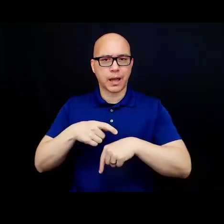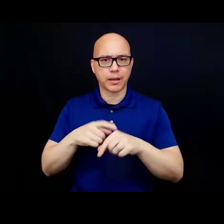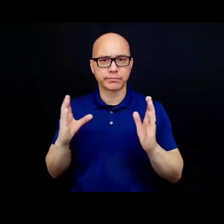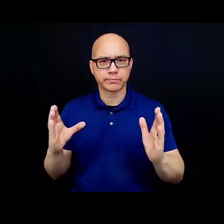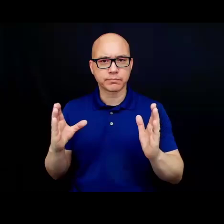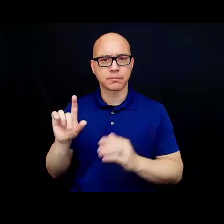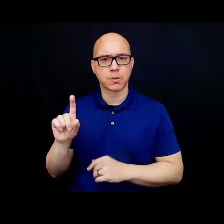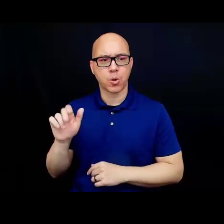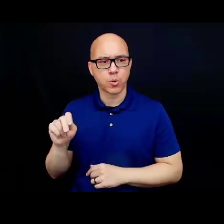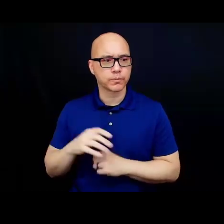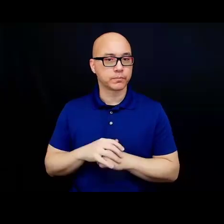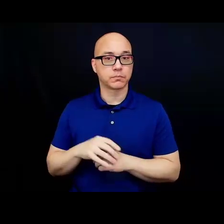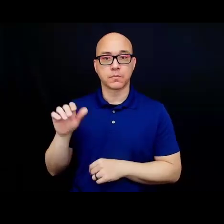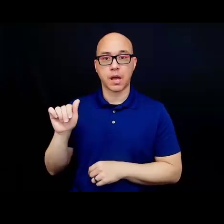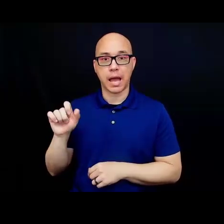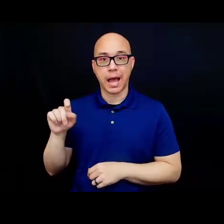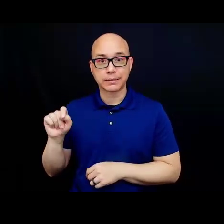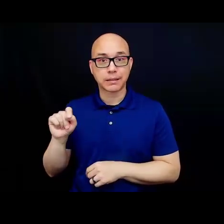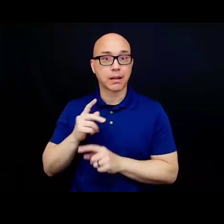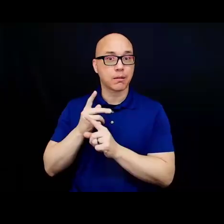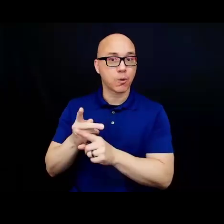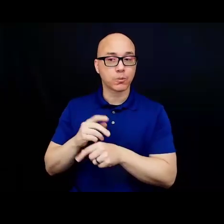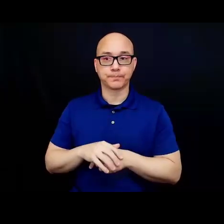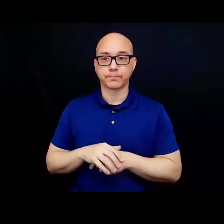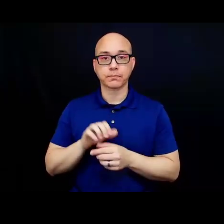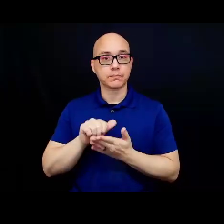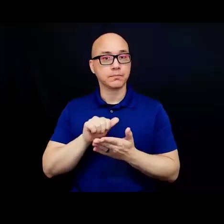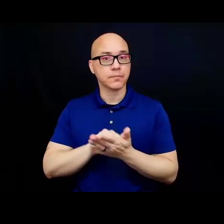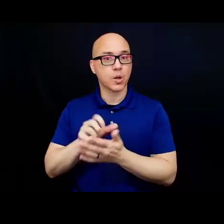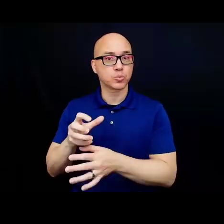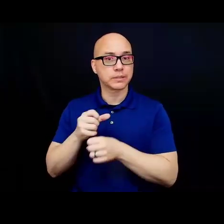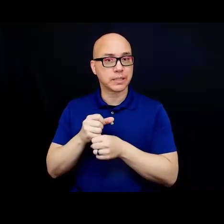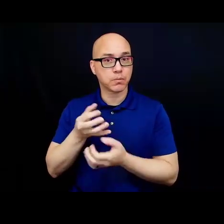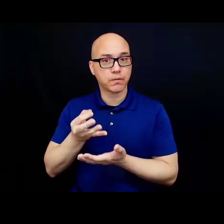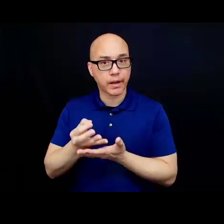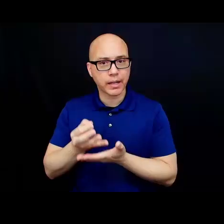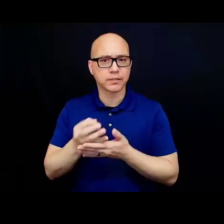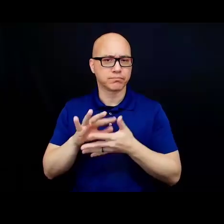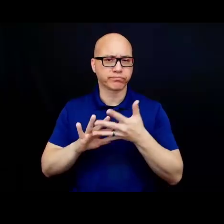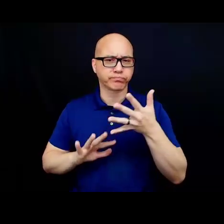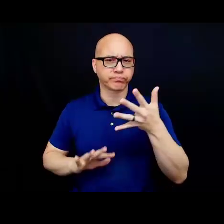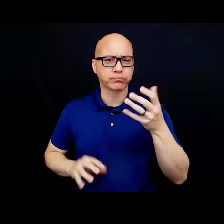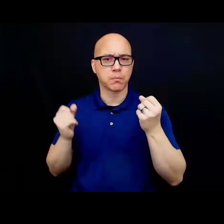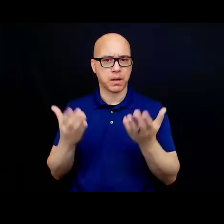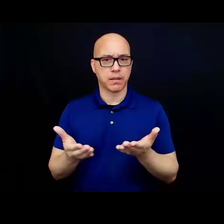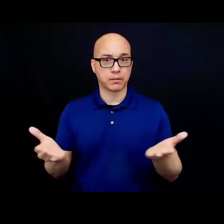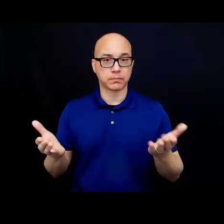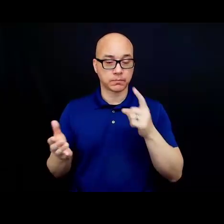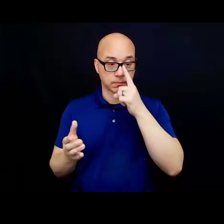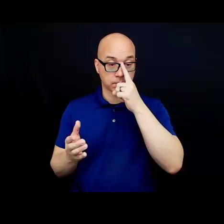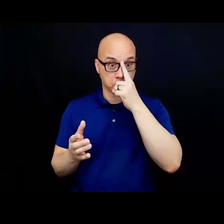asset-based loans, accounts receivable financing, invoice financing, and more. And I sit on